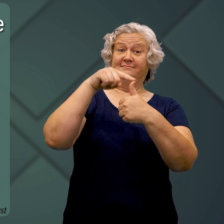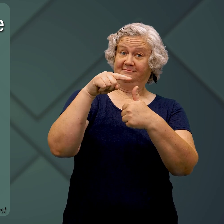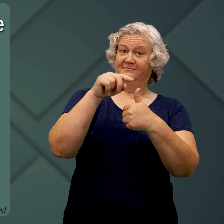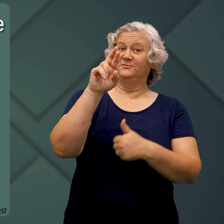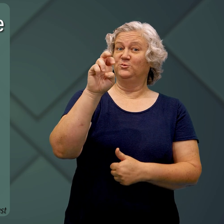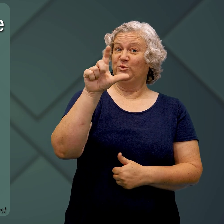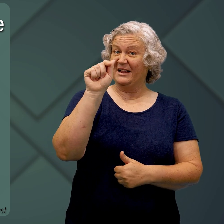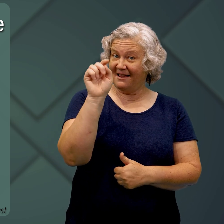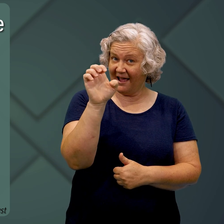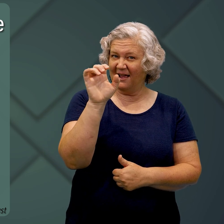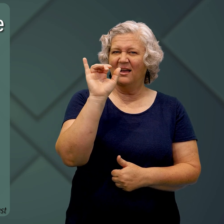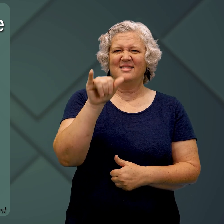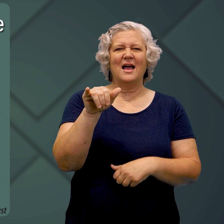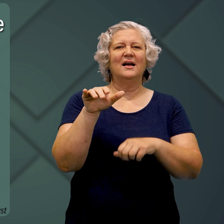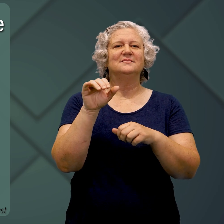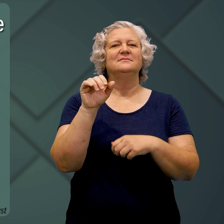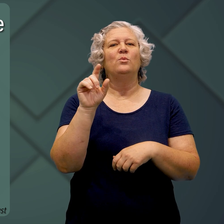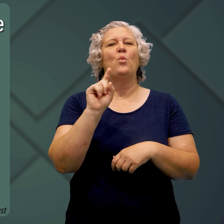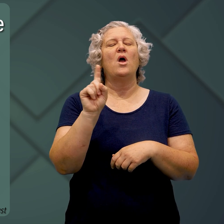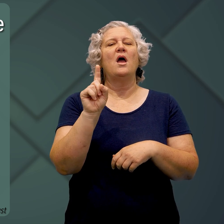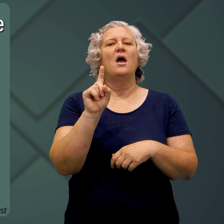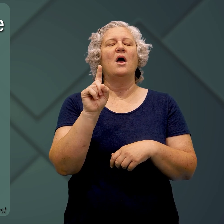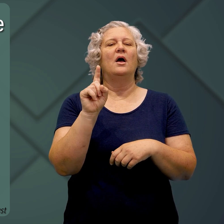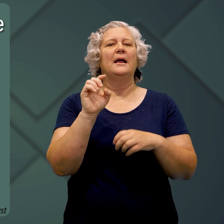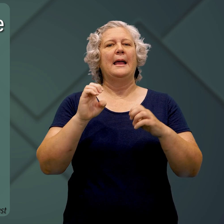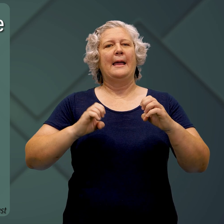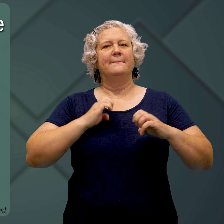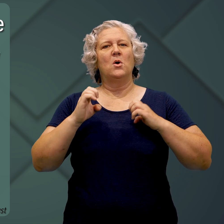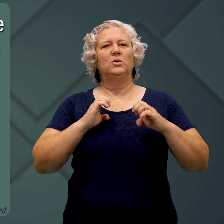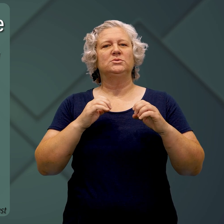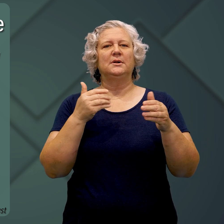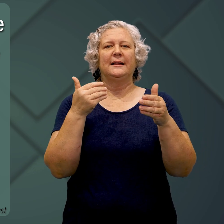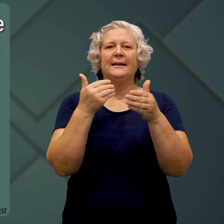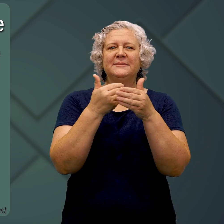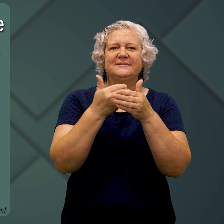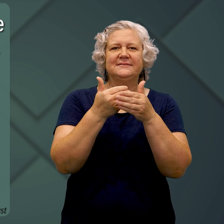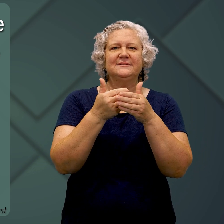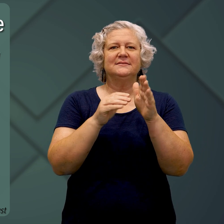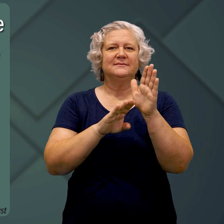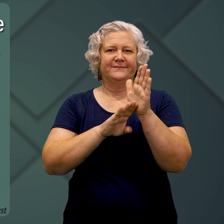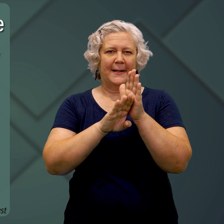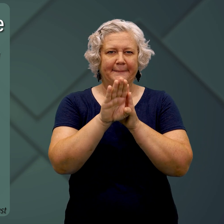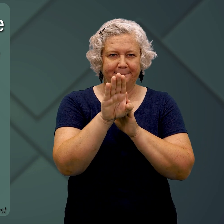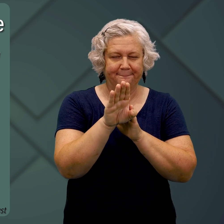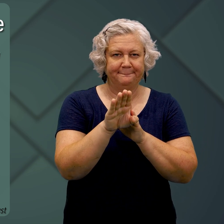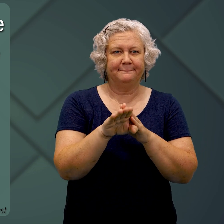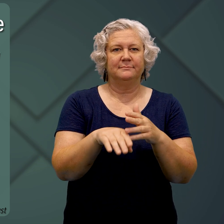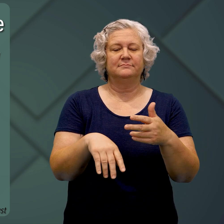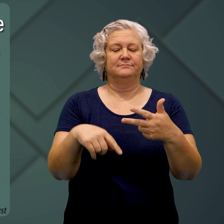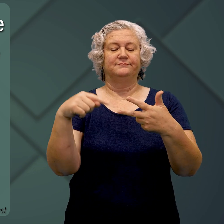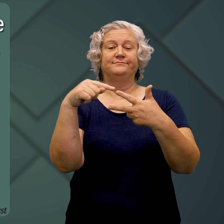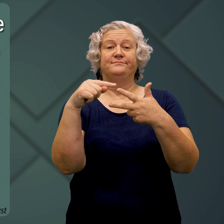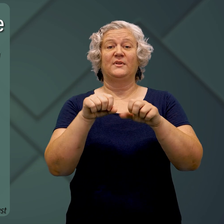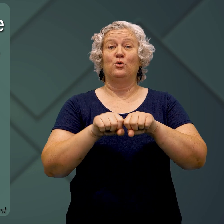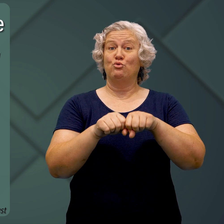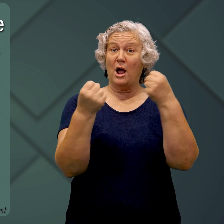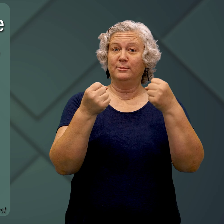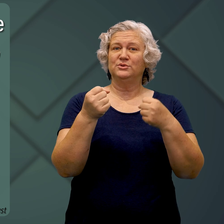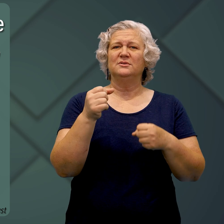The first one is relate. That's the stage where emotional intimacy is developed. The second one is